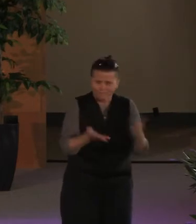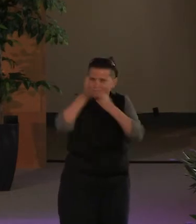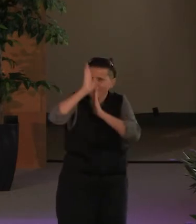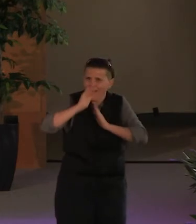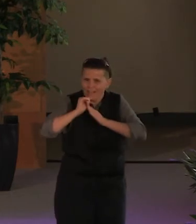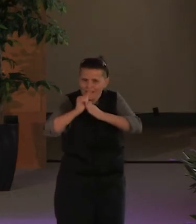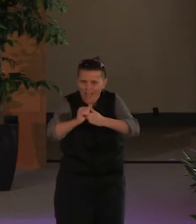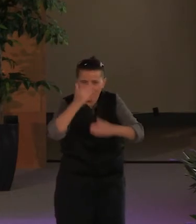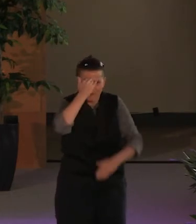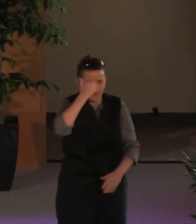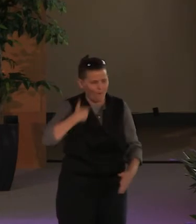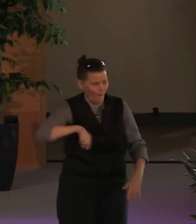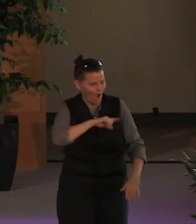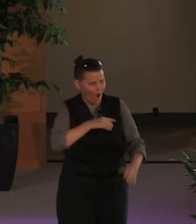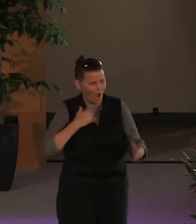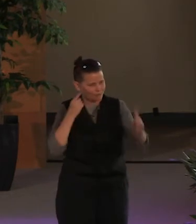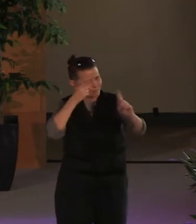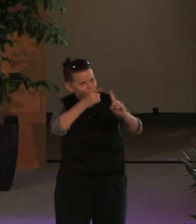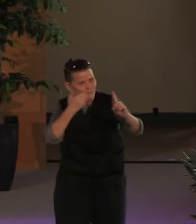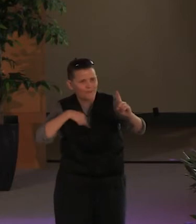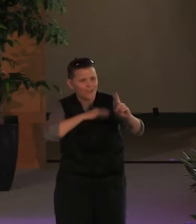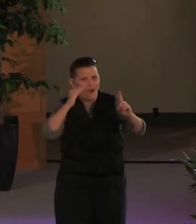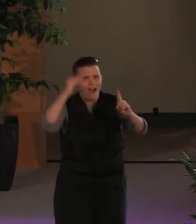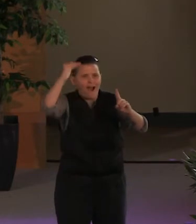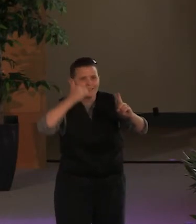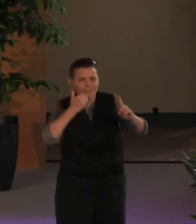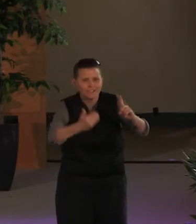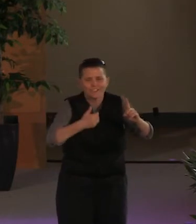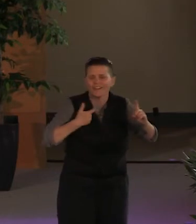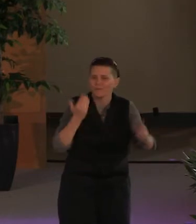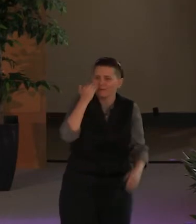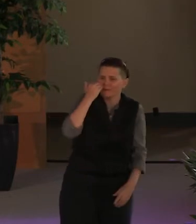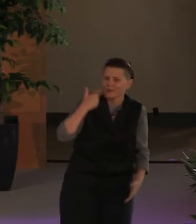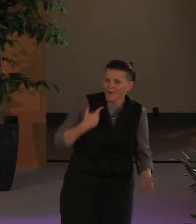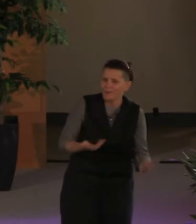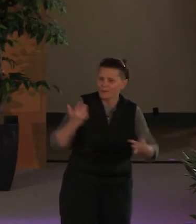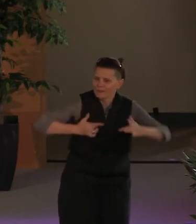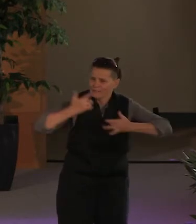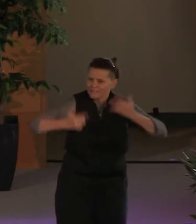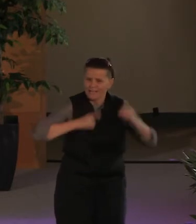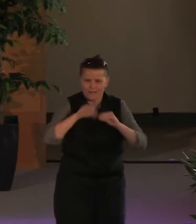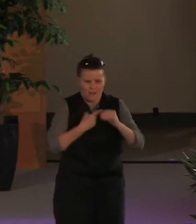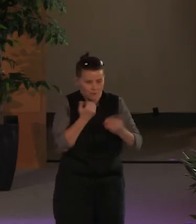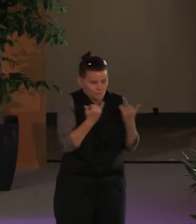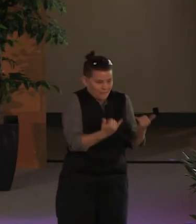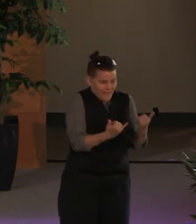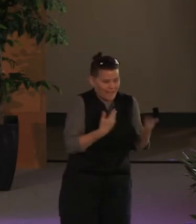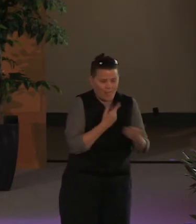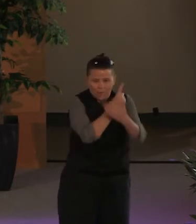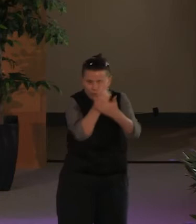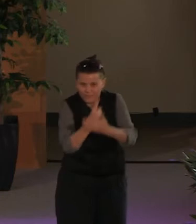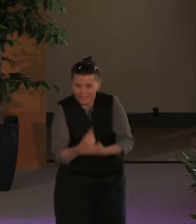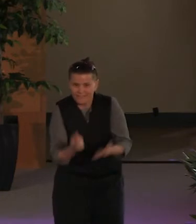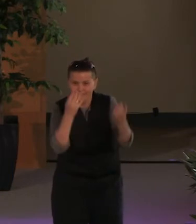our highest good. So we're excited to see what happens today and what happens in the weeks to come. We know that it